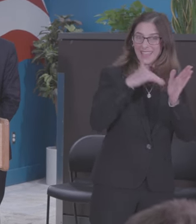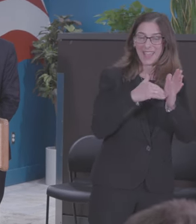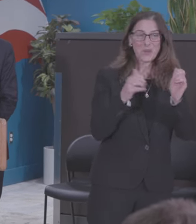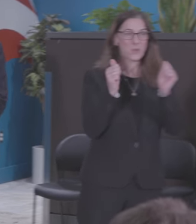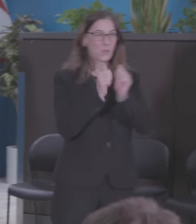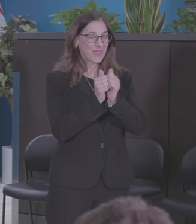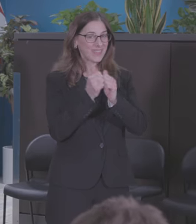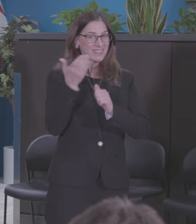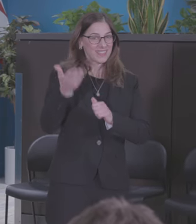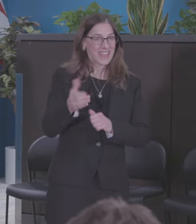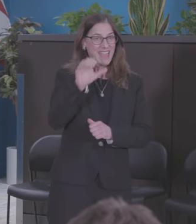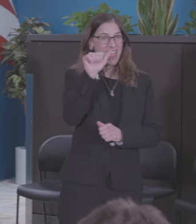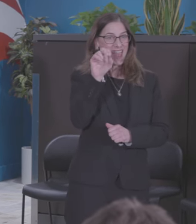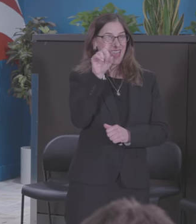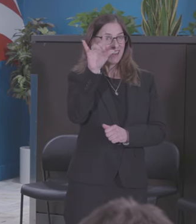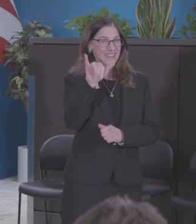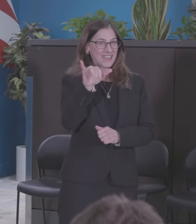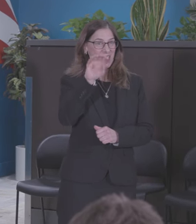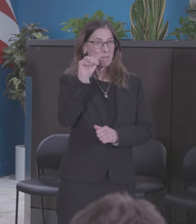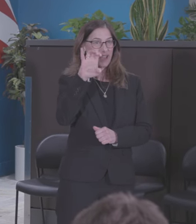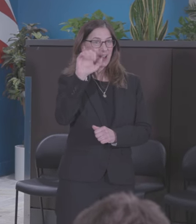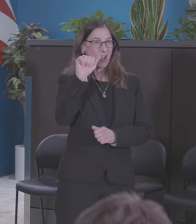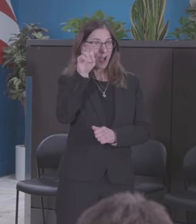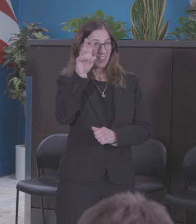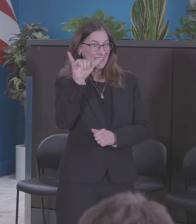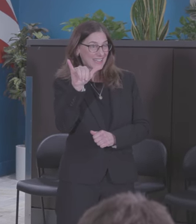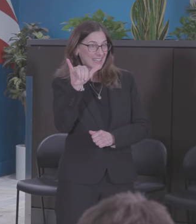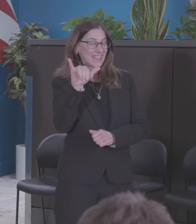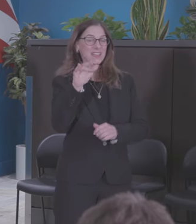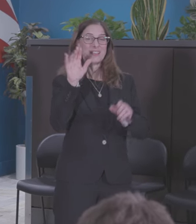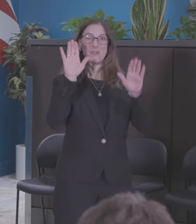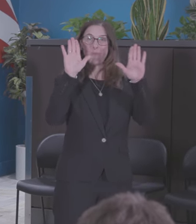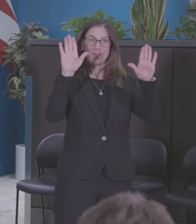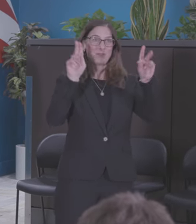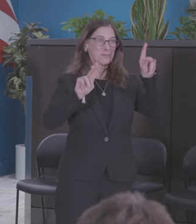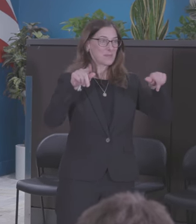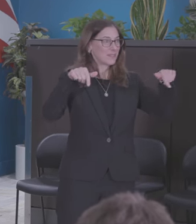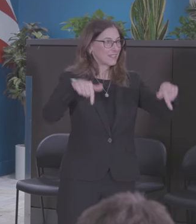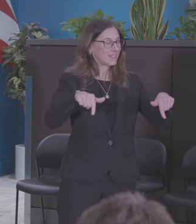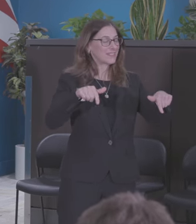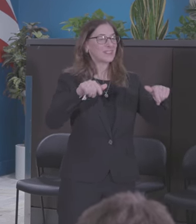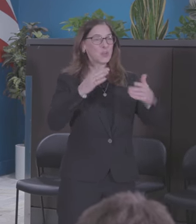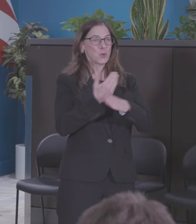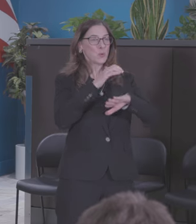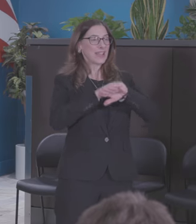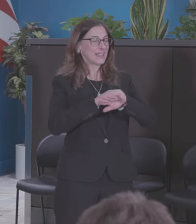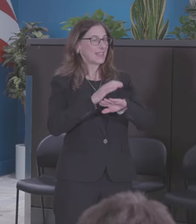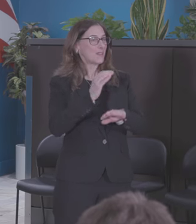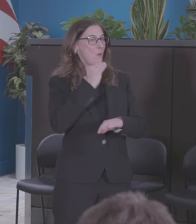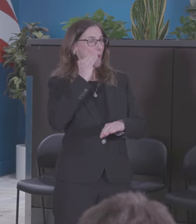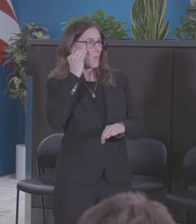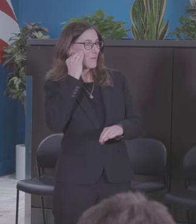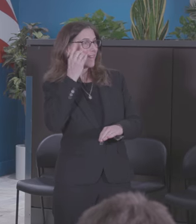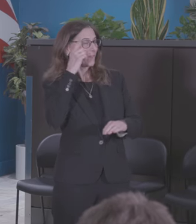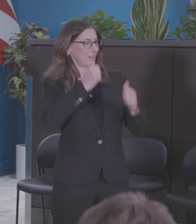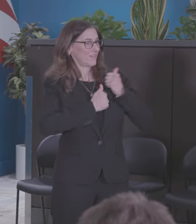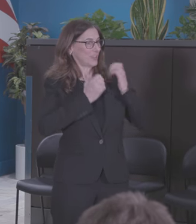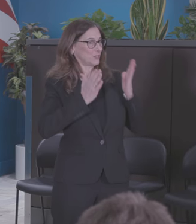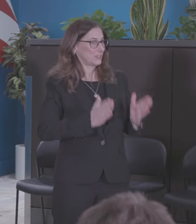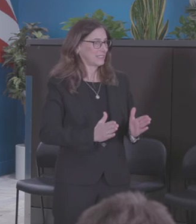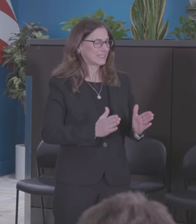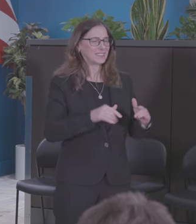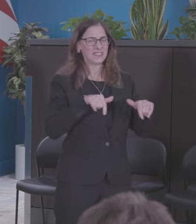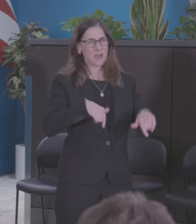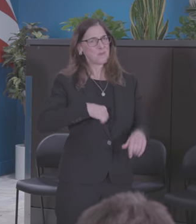and the great folks at the New England Center and Home for Veterans. It's a national leader in serving and housing veterans, so we're